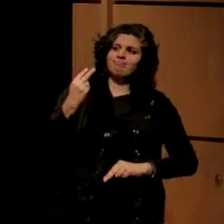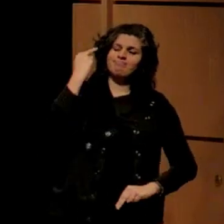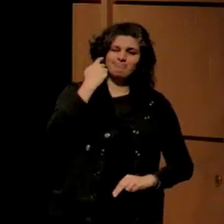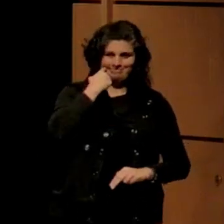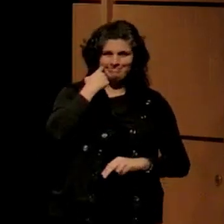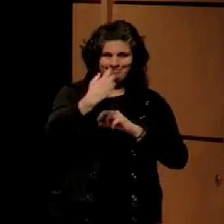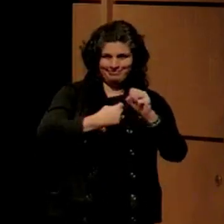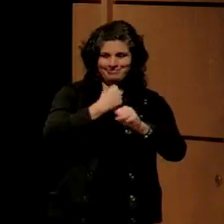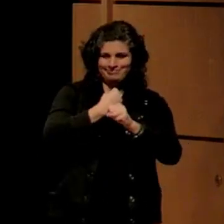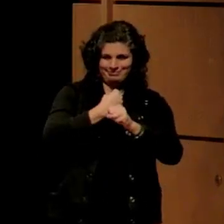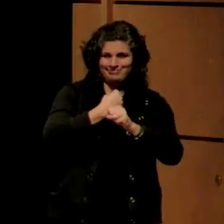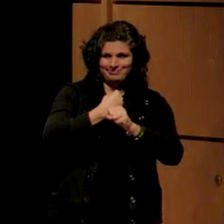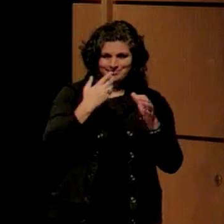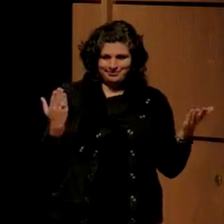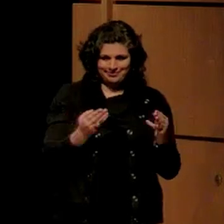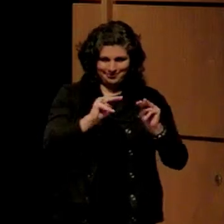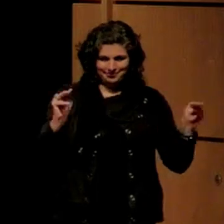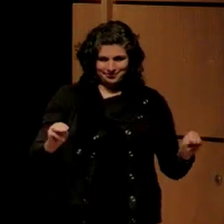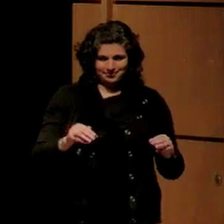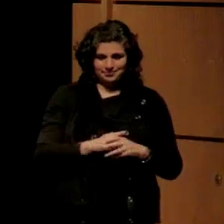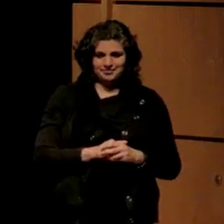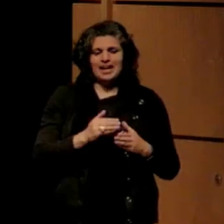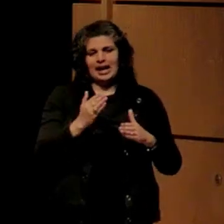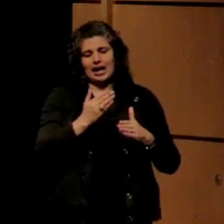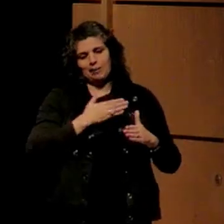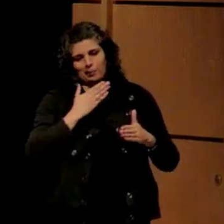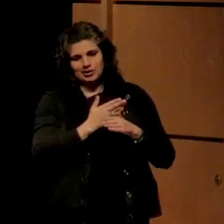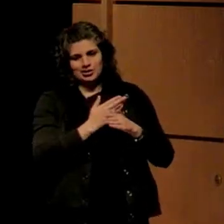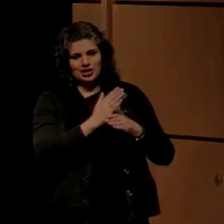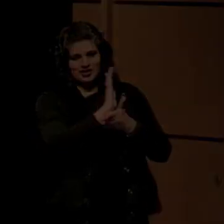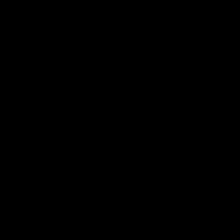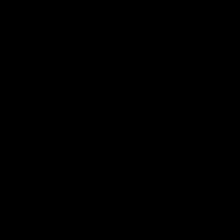past year at the museum. And I'm happy to share a brief video.